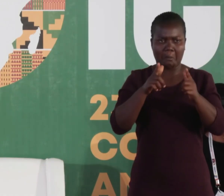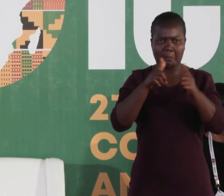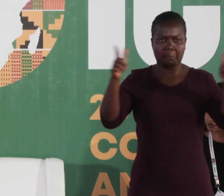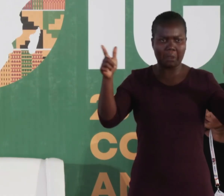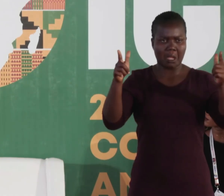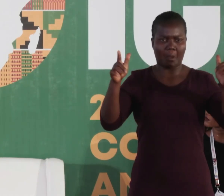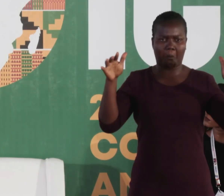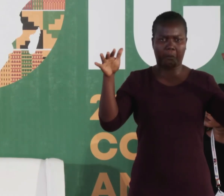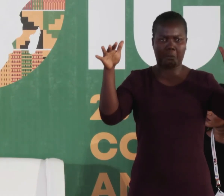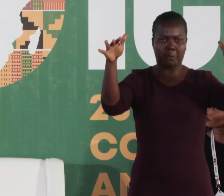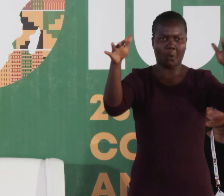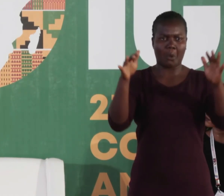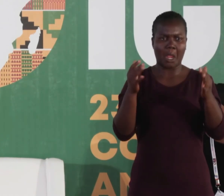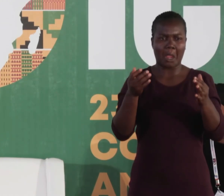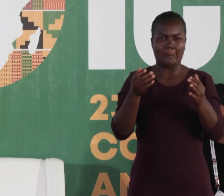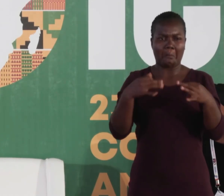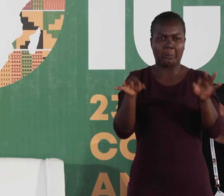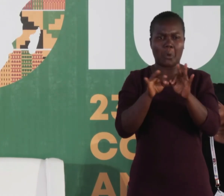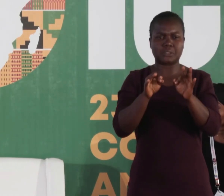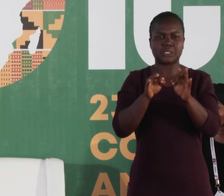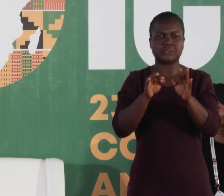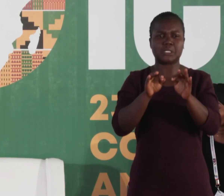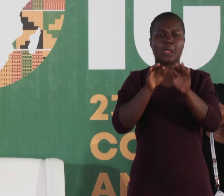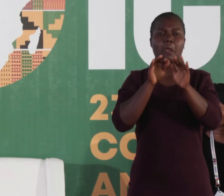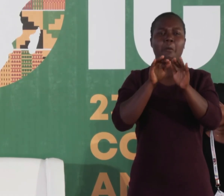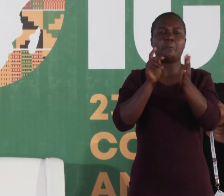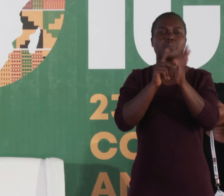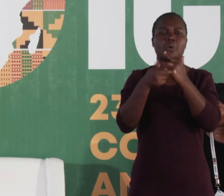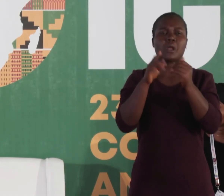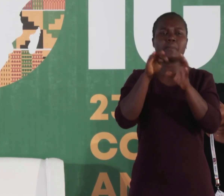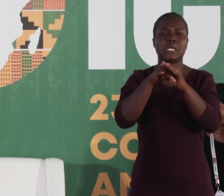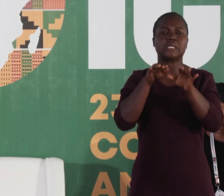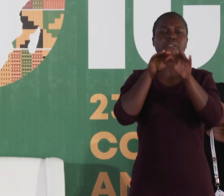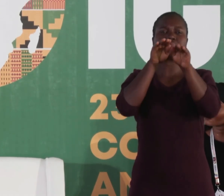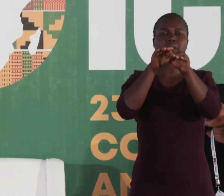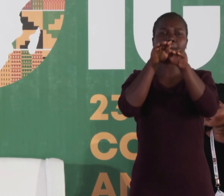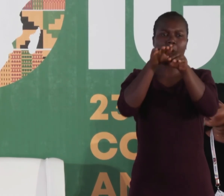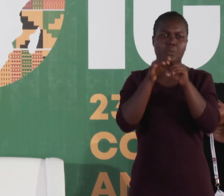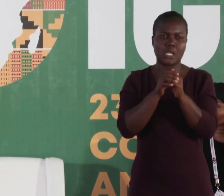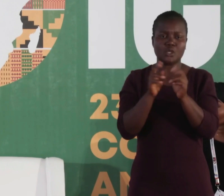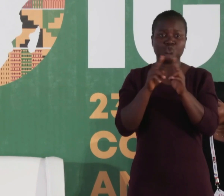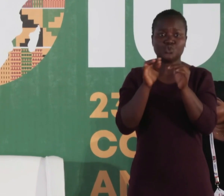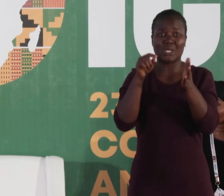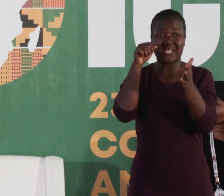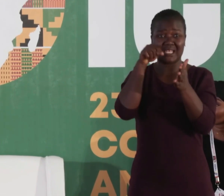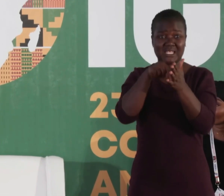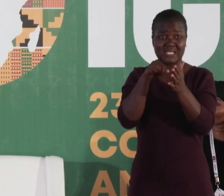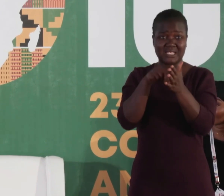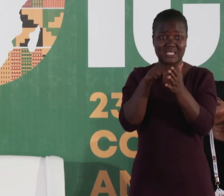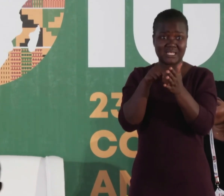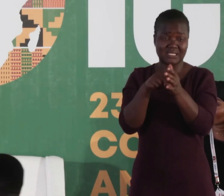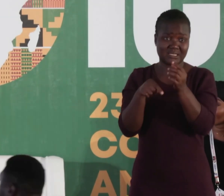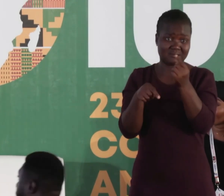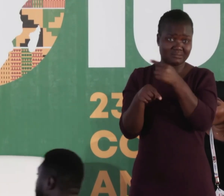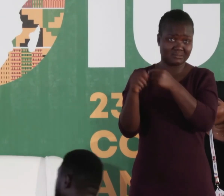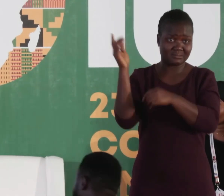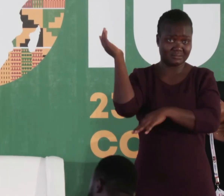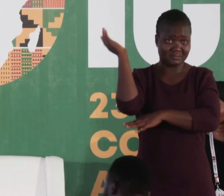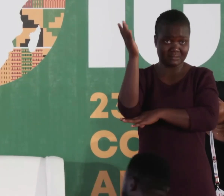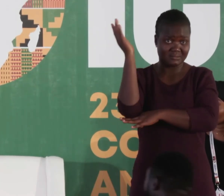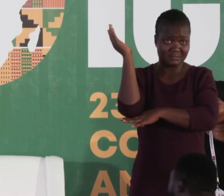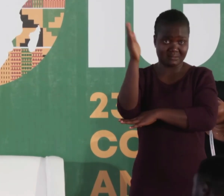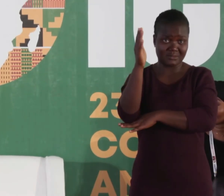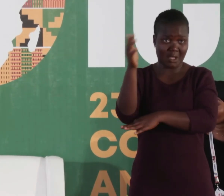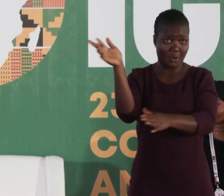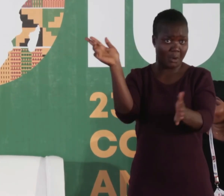population KP program in Zimbabwe. So in this presentation, I will report the